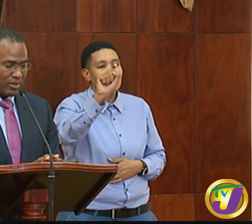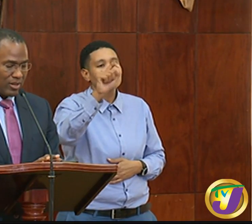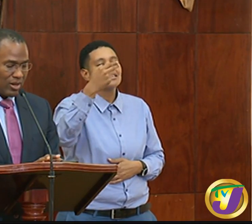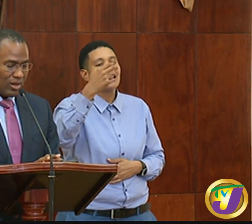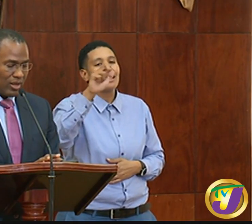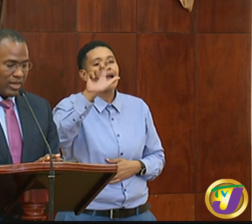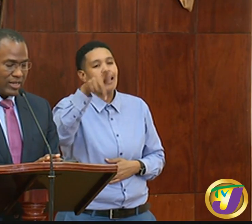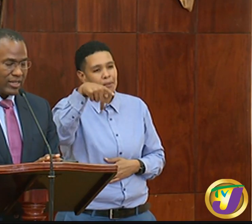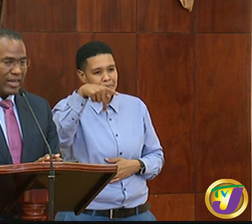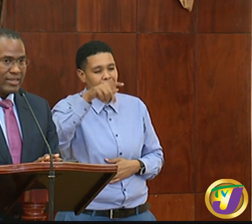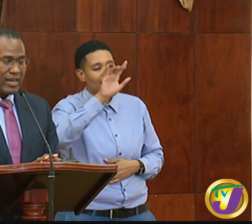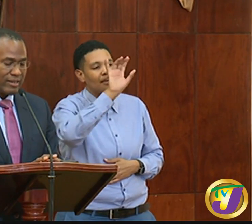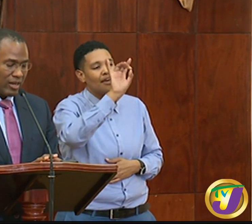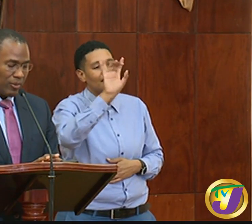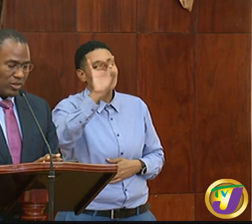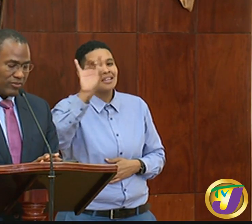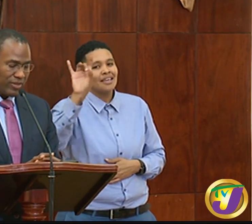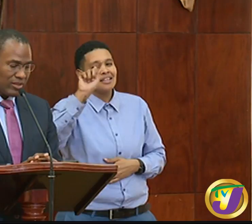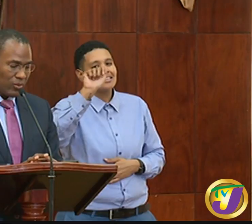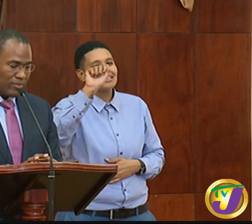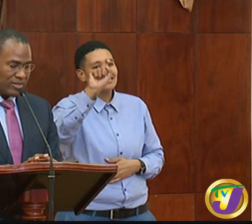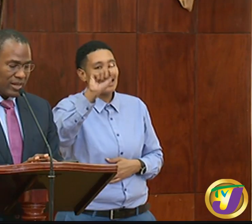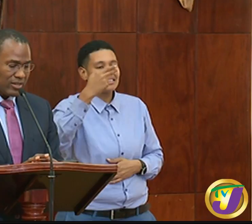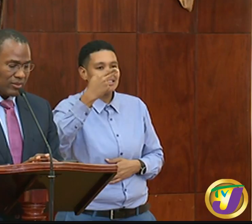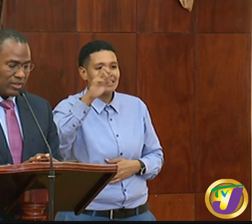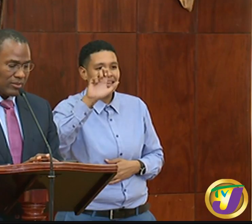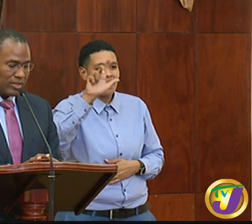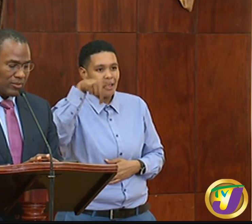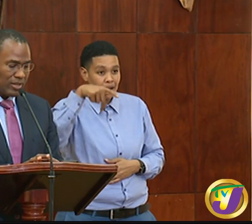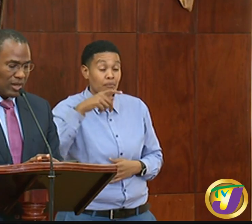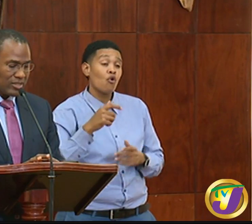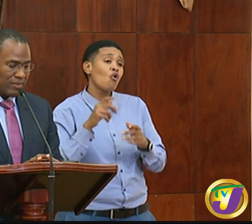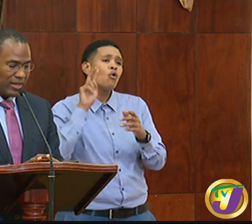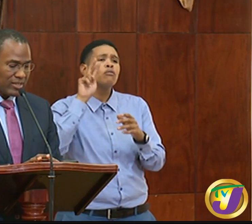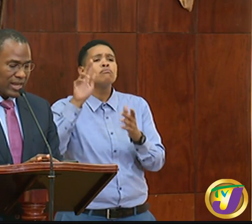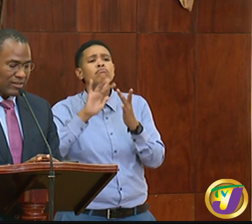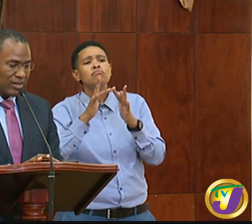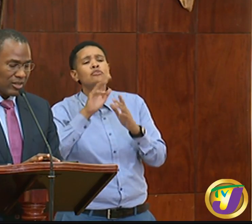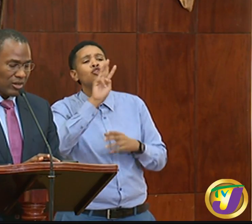888-TAX-HELP, 888-TAX-HELP, or to visit the website